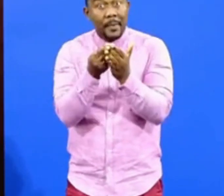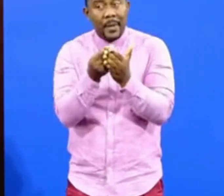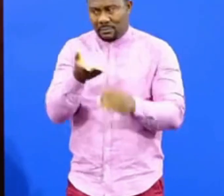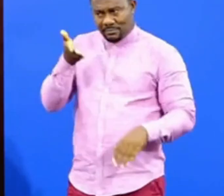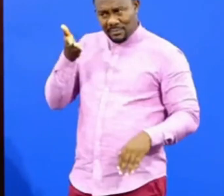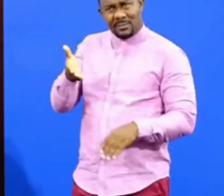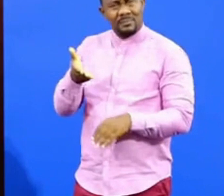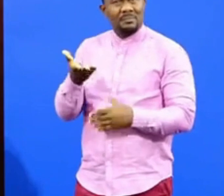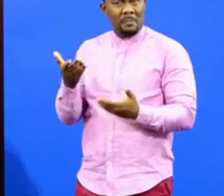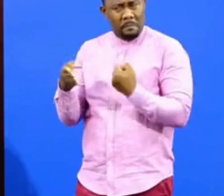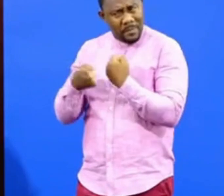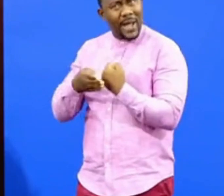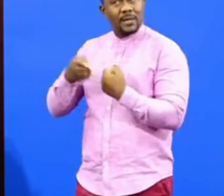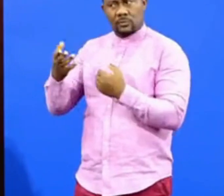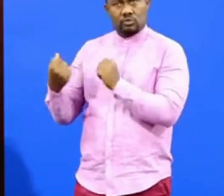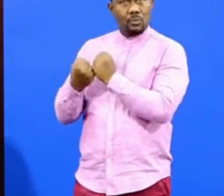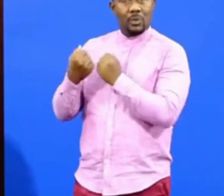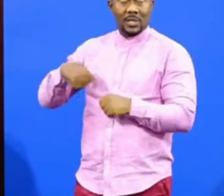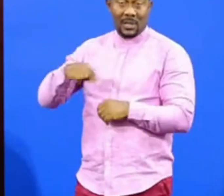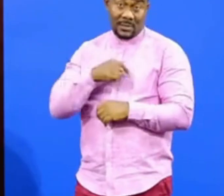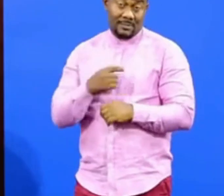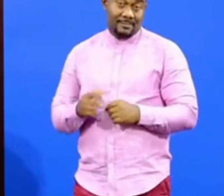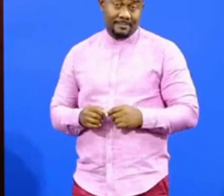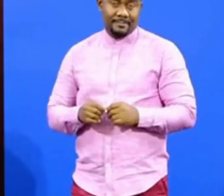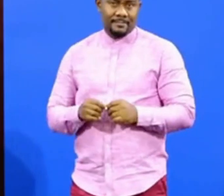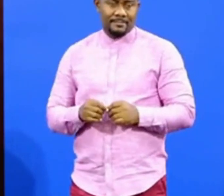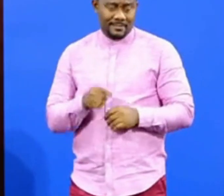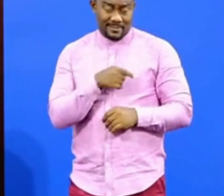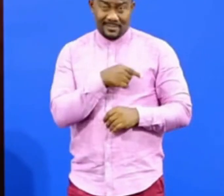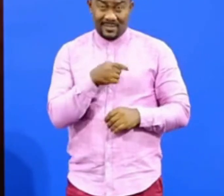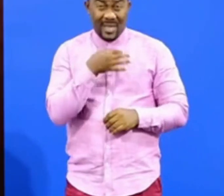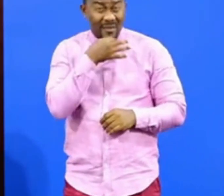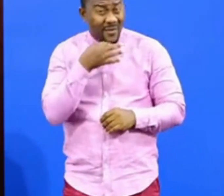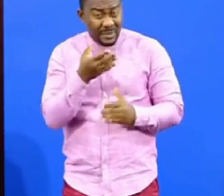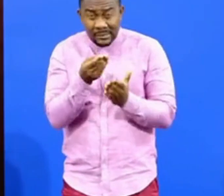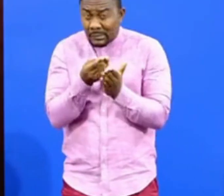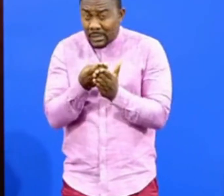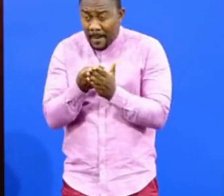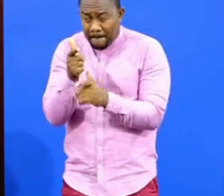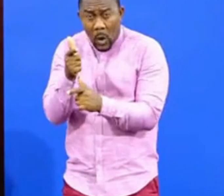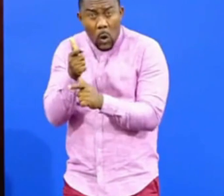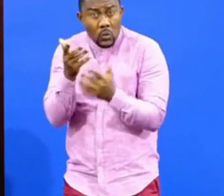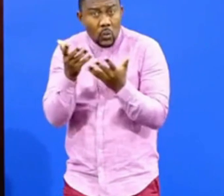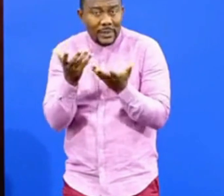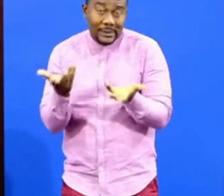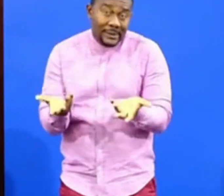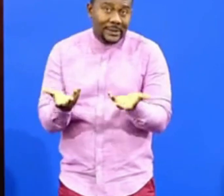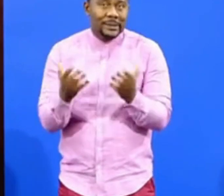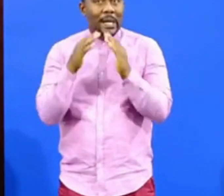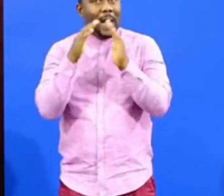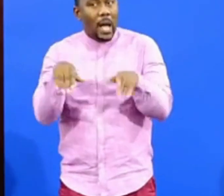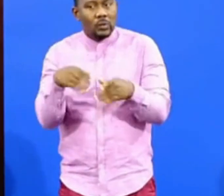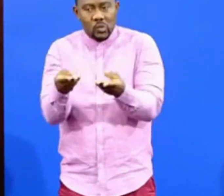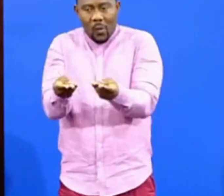that farmers or smallholder farmers has been a really difficult class to be able to get credit. You need a house, you need land, you